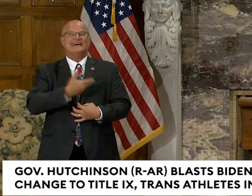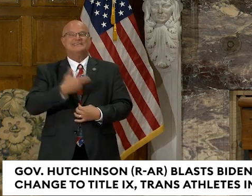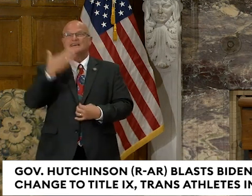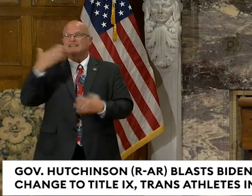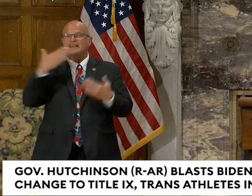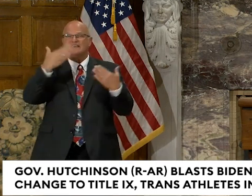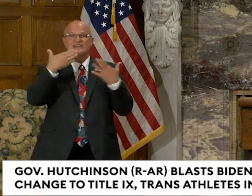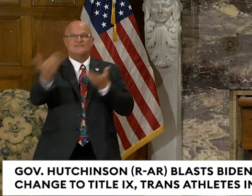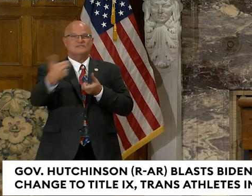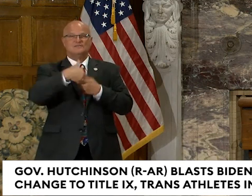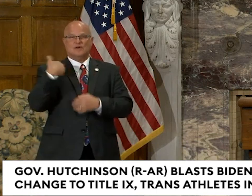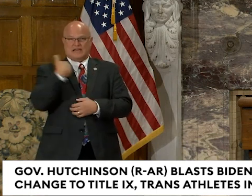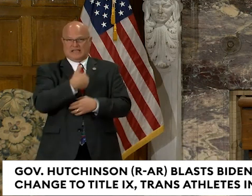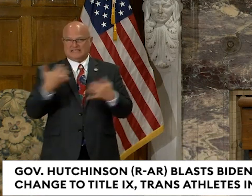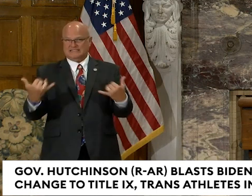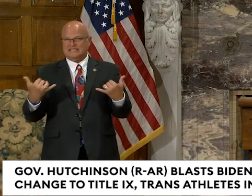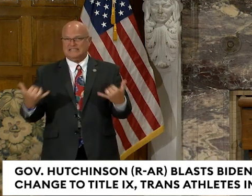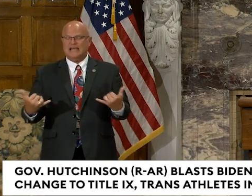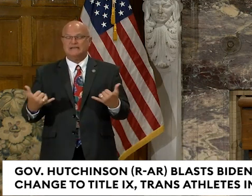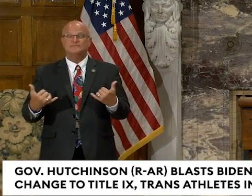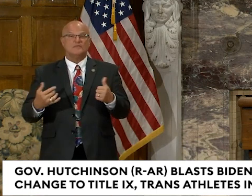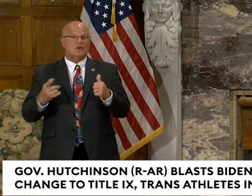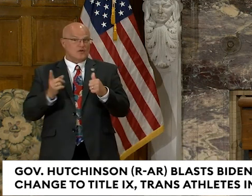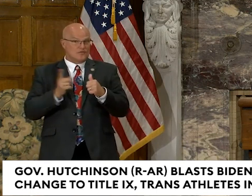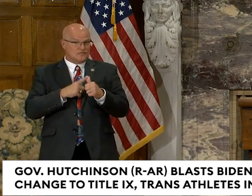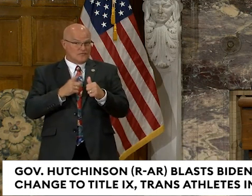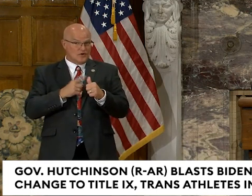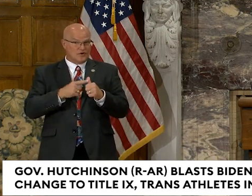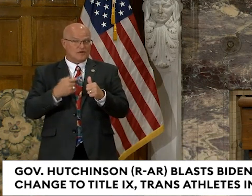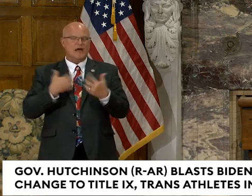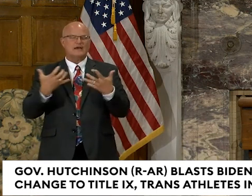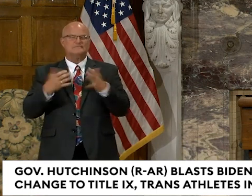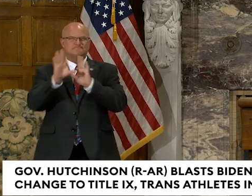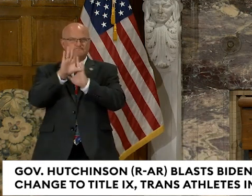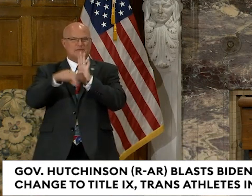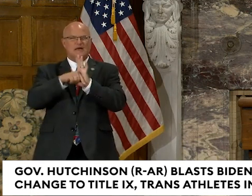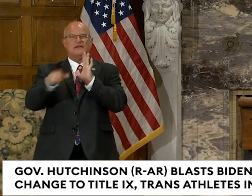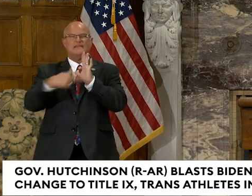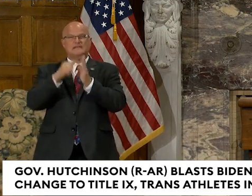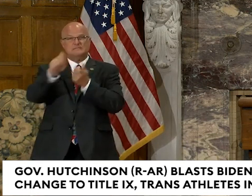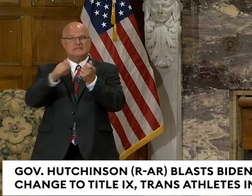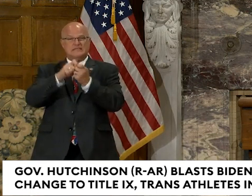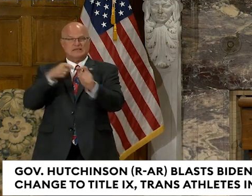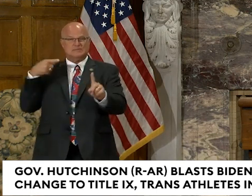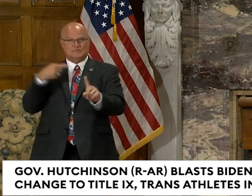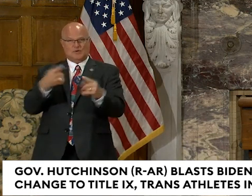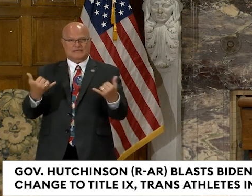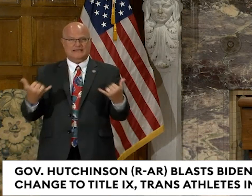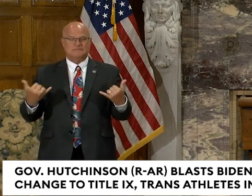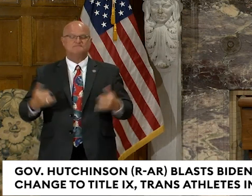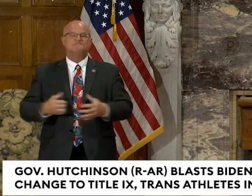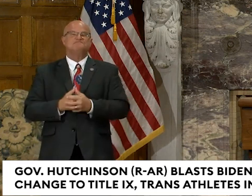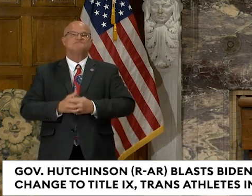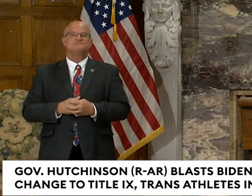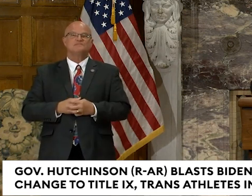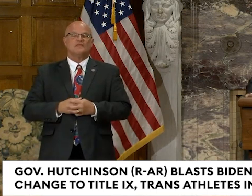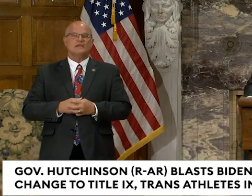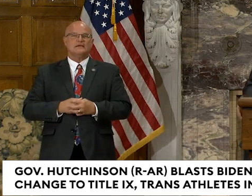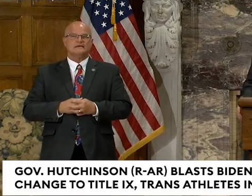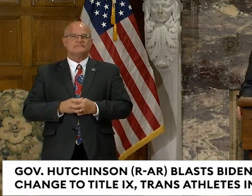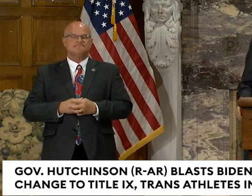So thank you for joining me today. And first, let me give some background on this particular point. If you